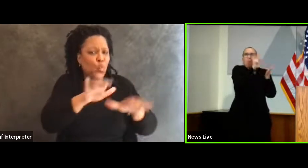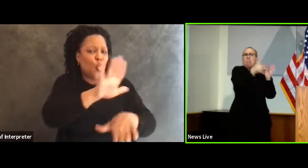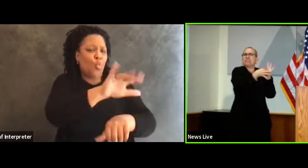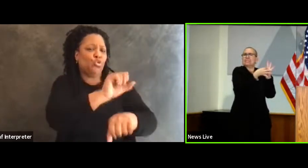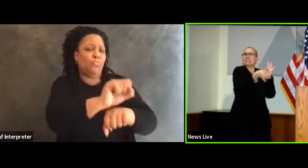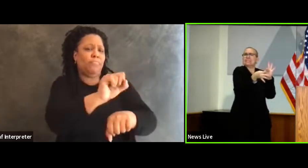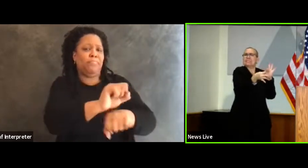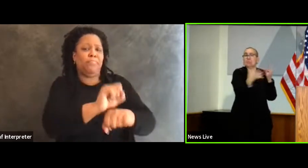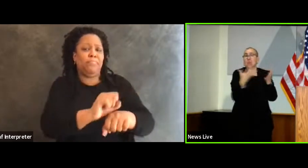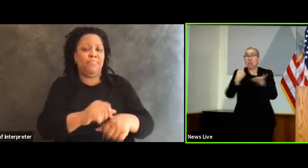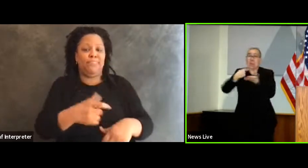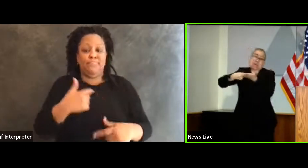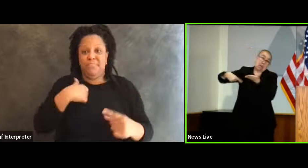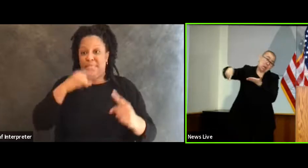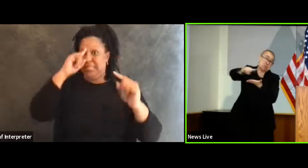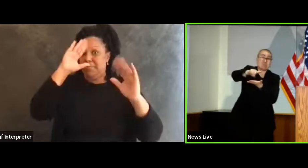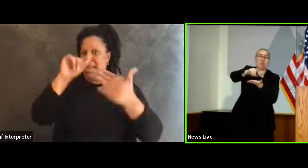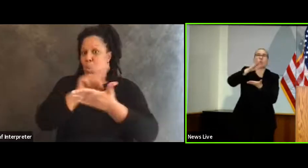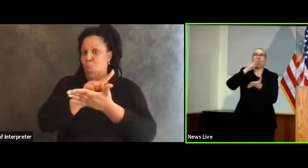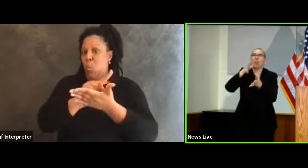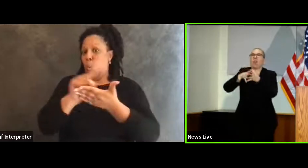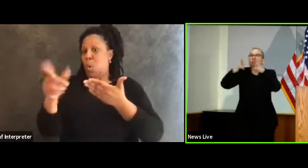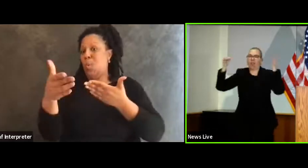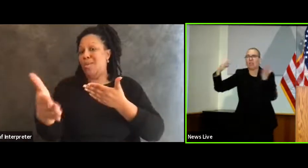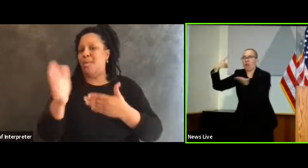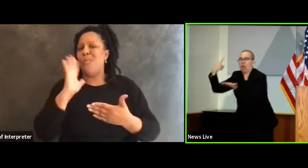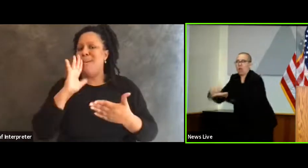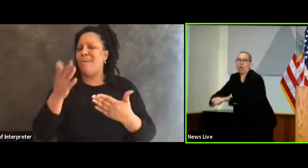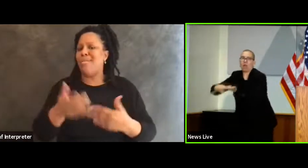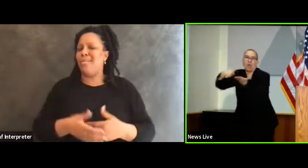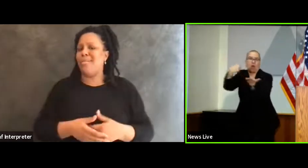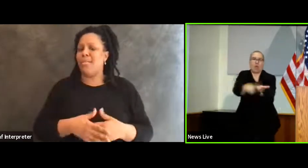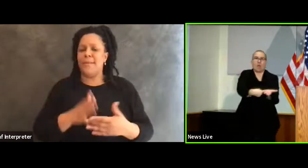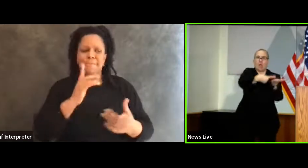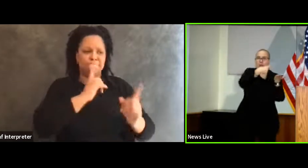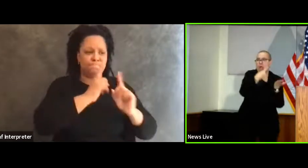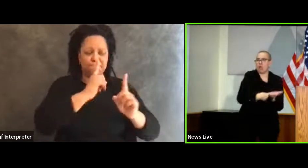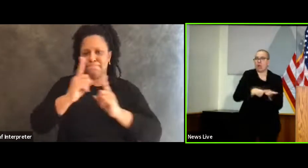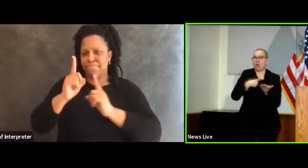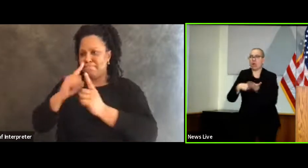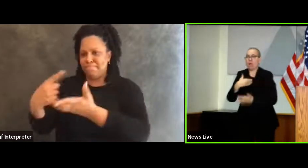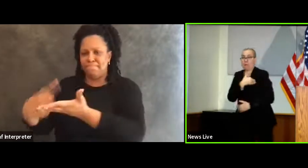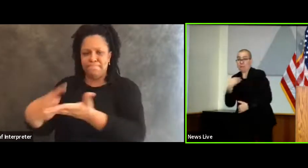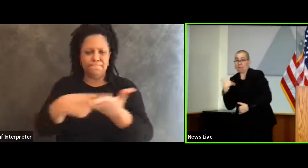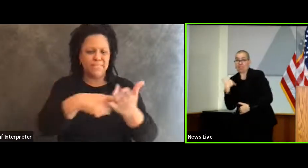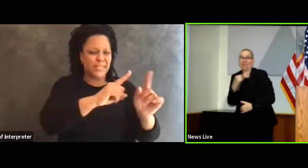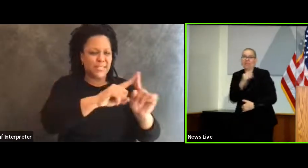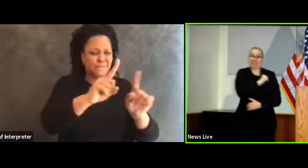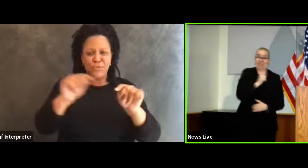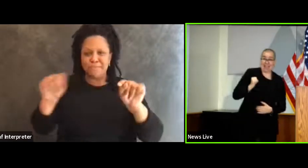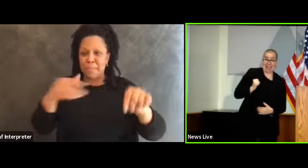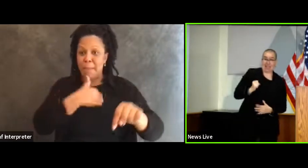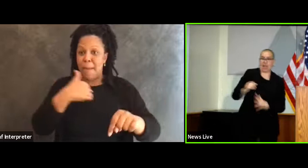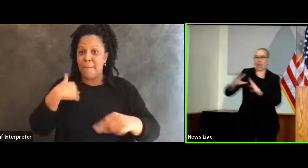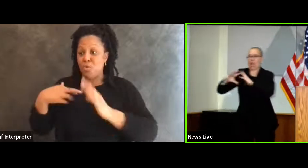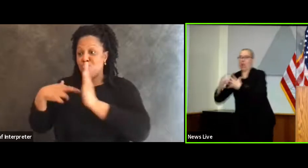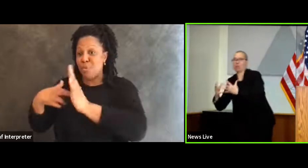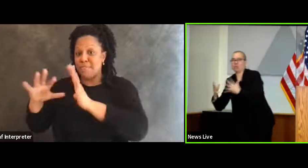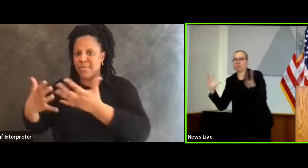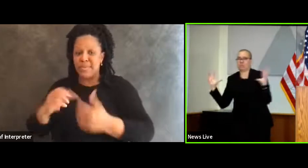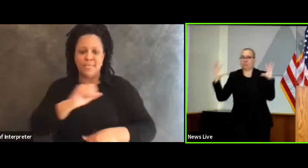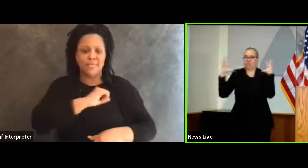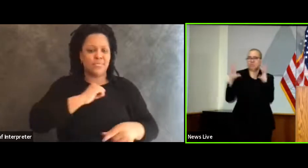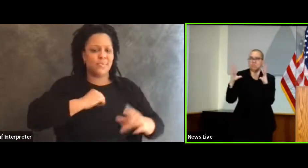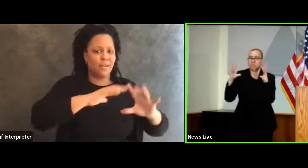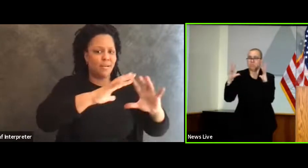that there will be a lot of conversations between members from the Senate and the House to try to find common ground. Where